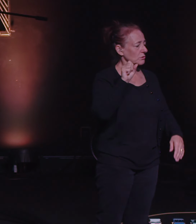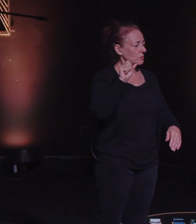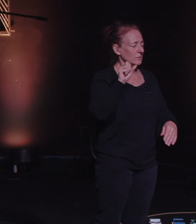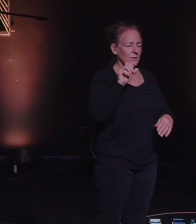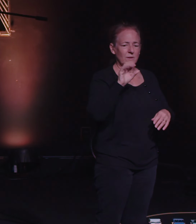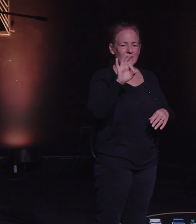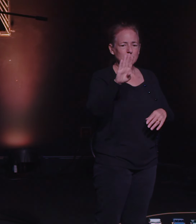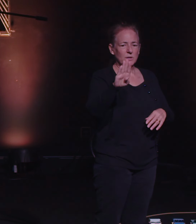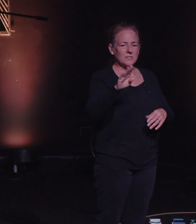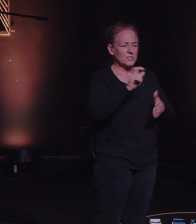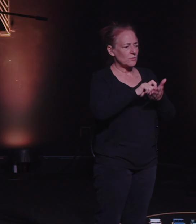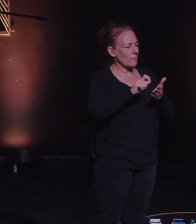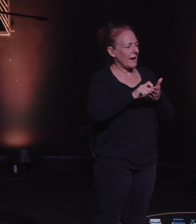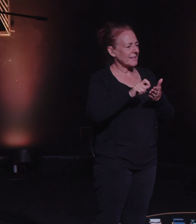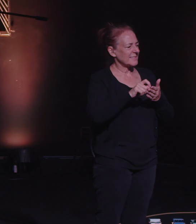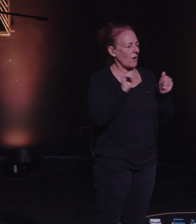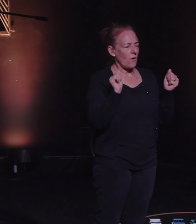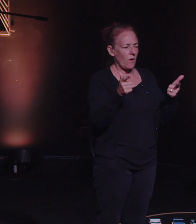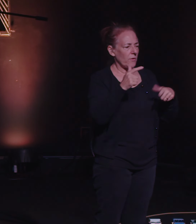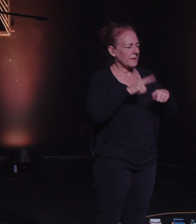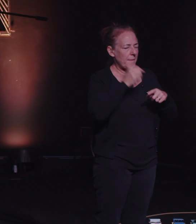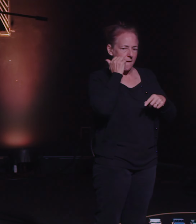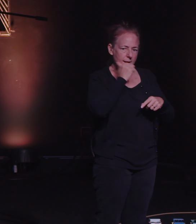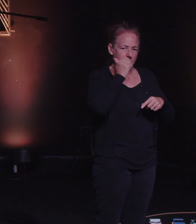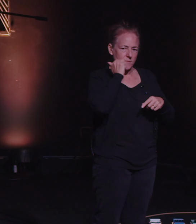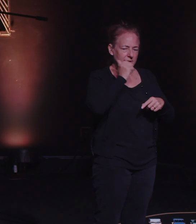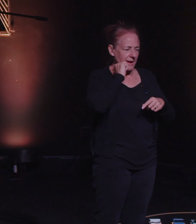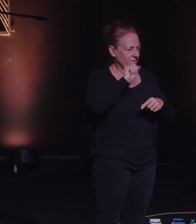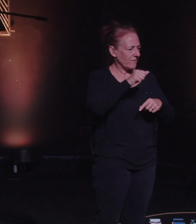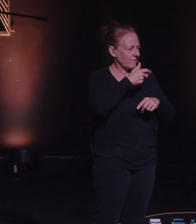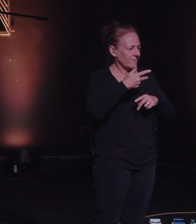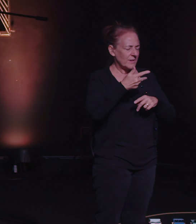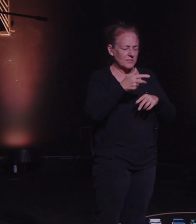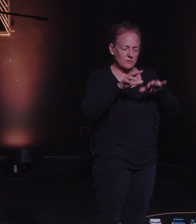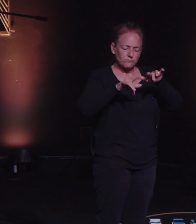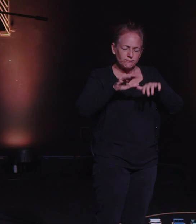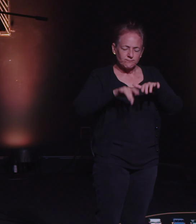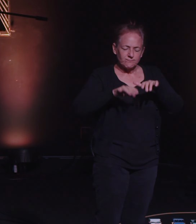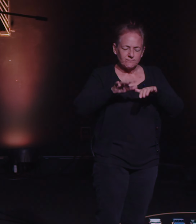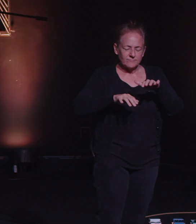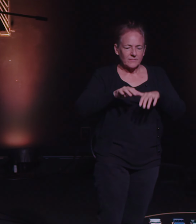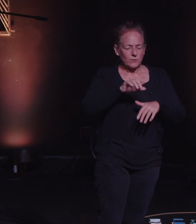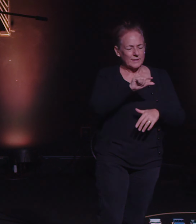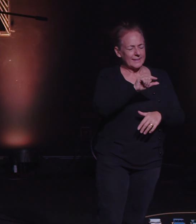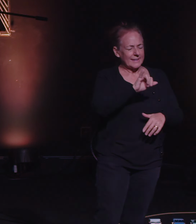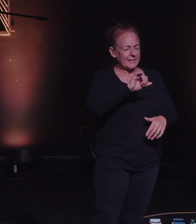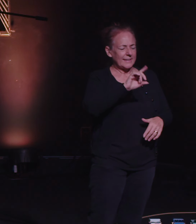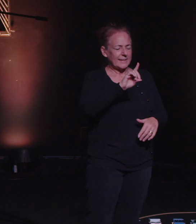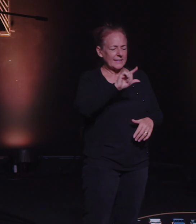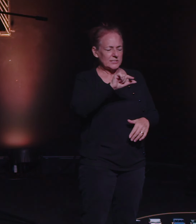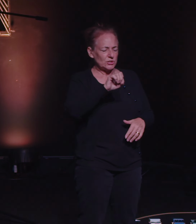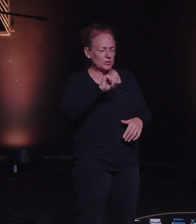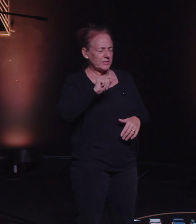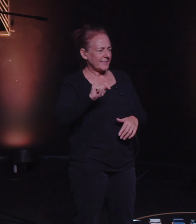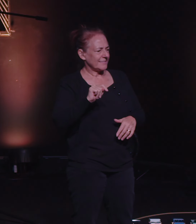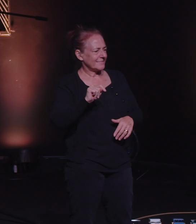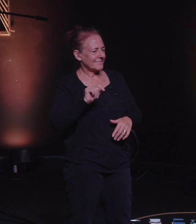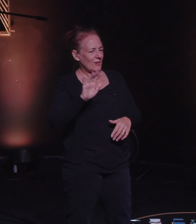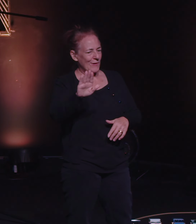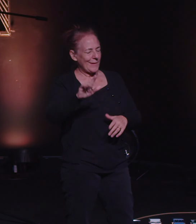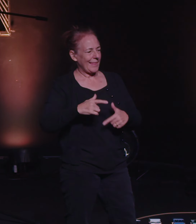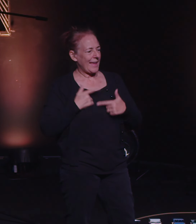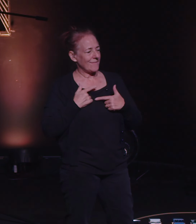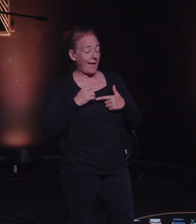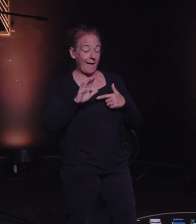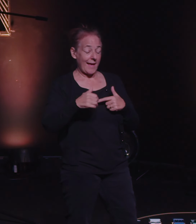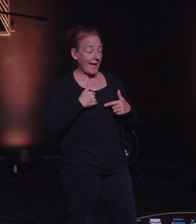stuff about Simple Church all the time. And it's beautiful, and it's just true life. And then she just